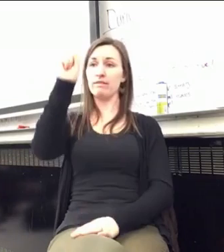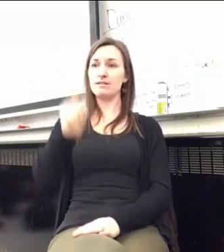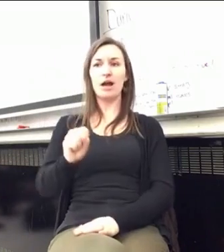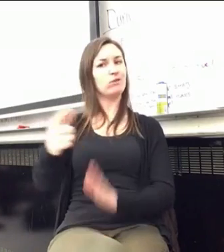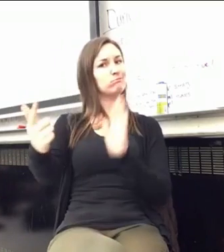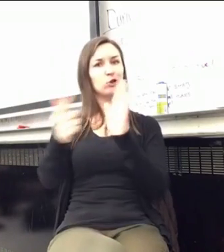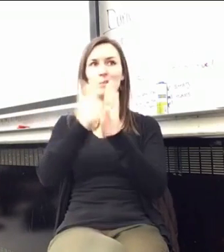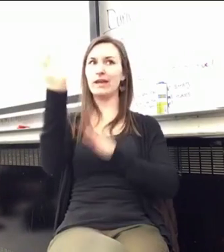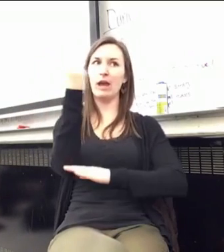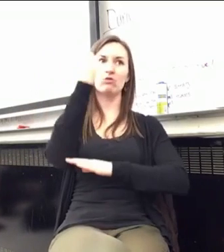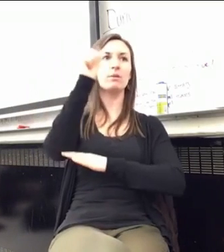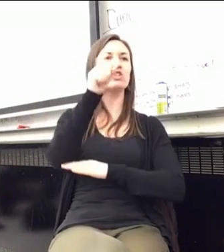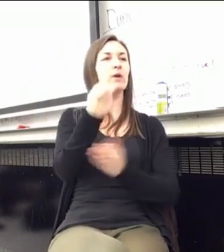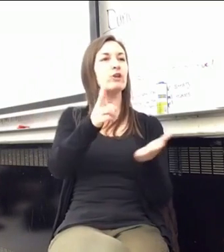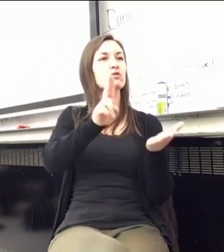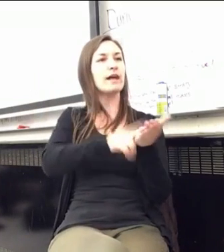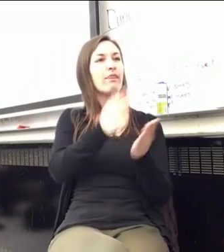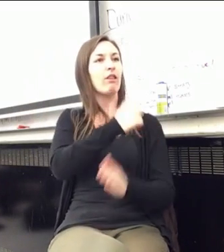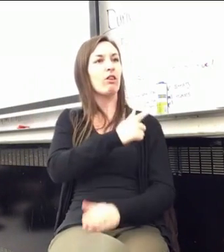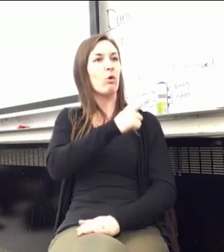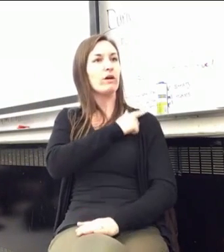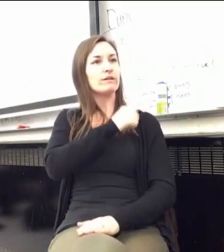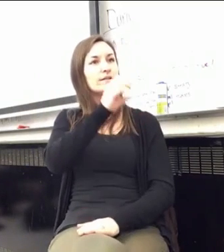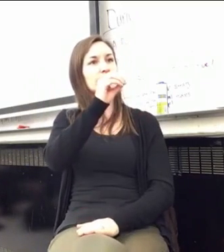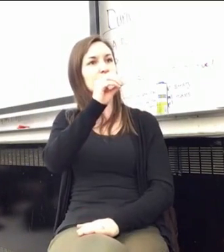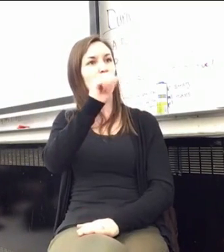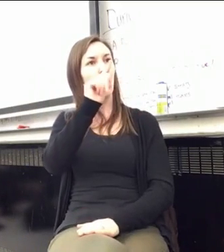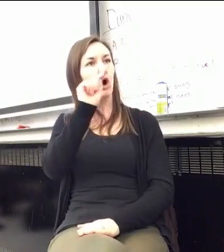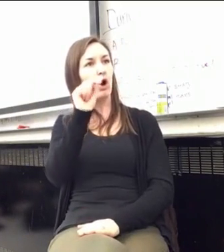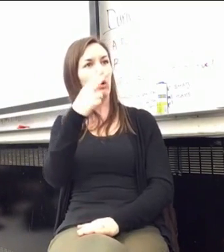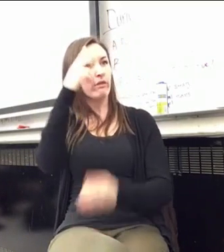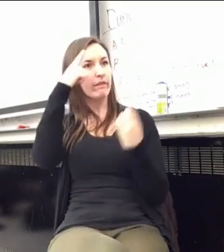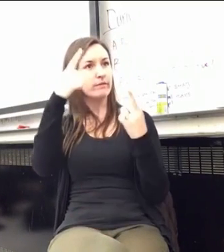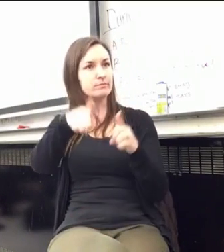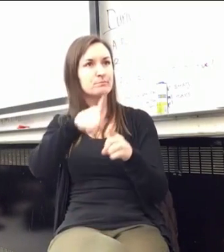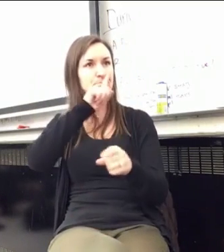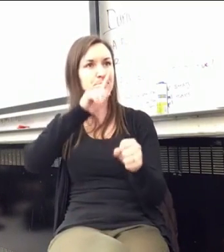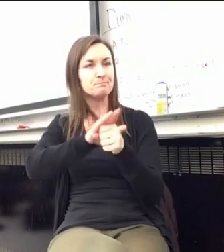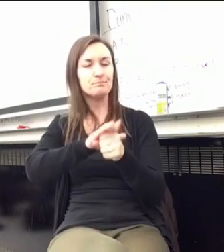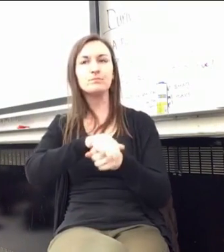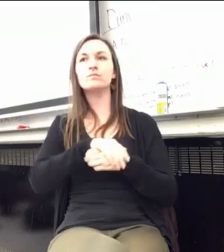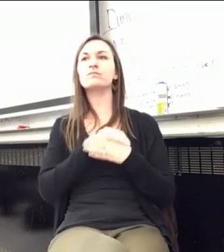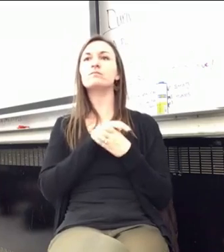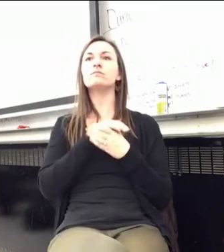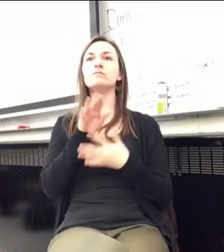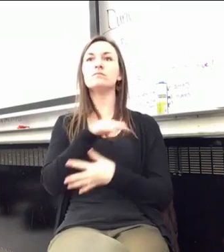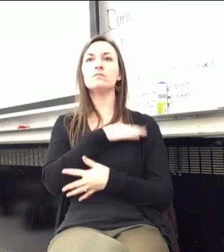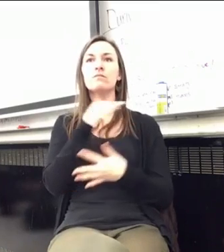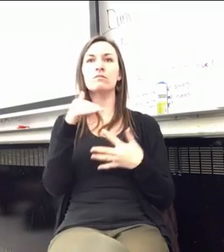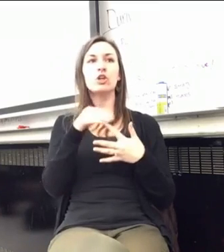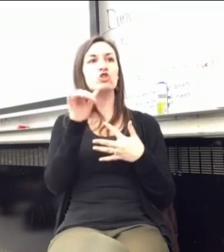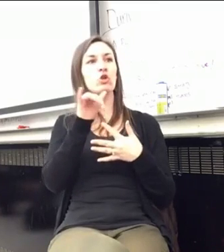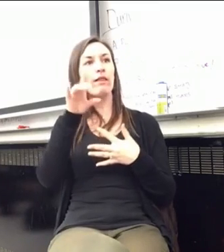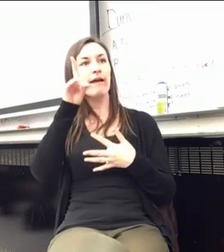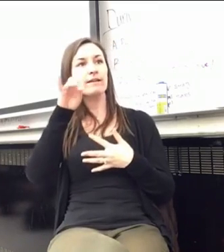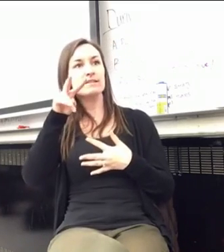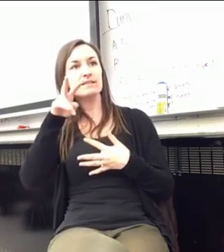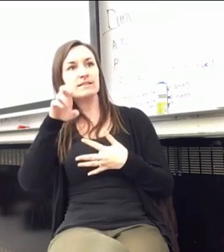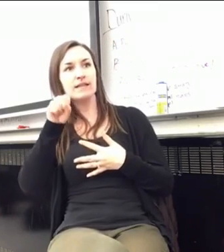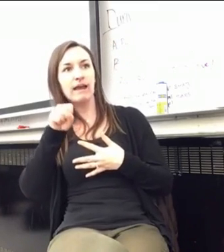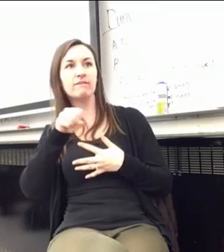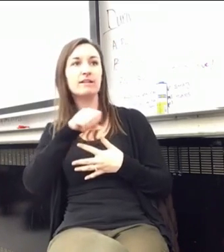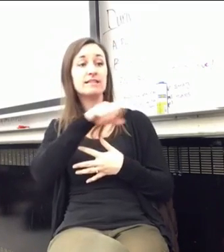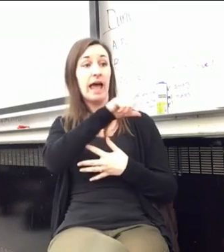again, so you had to sign loyalty oaths. Number 2, high-ranking officials such as Jefferson Davis and Robert E. Lee would not be allowed in